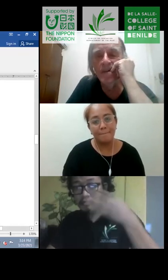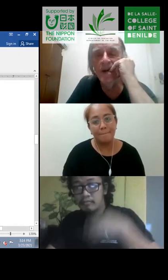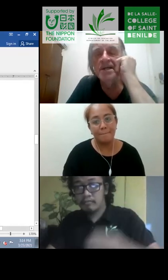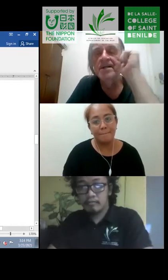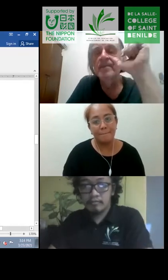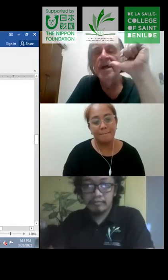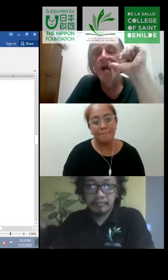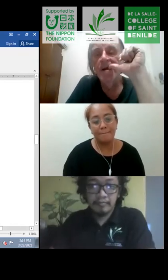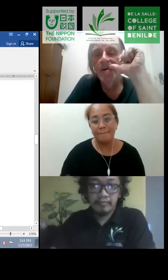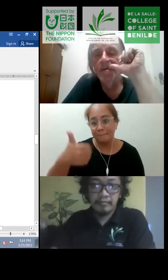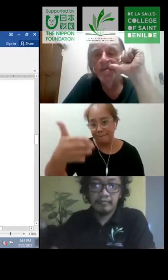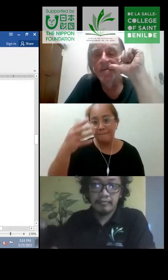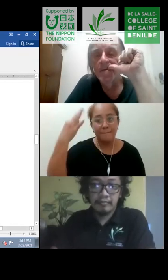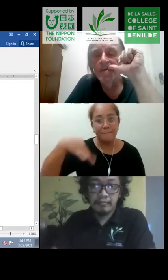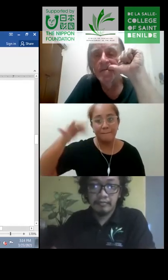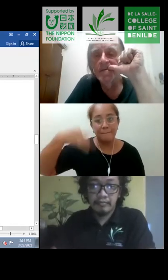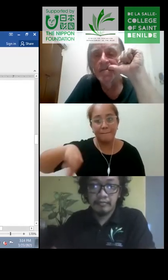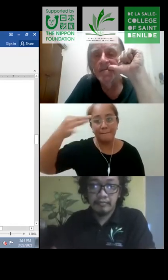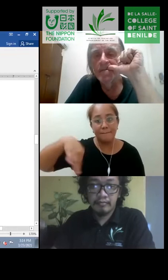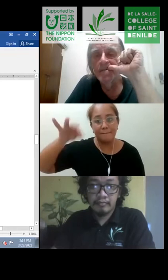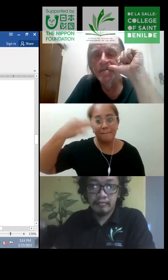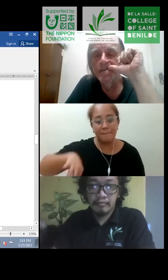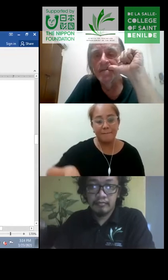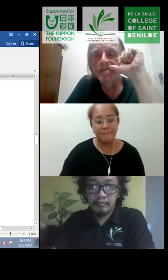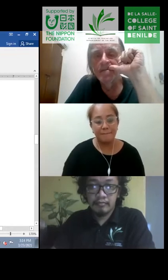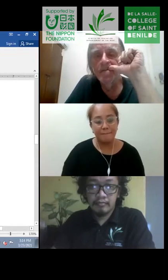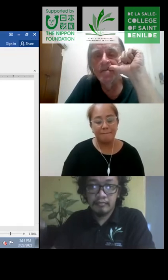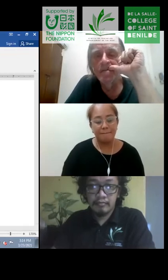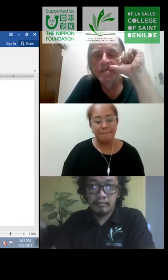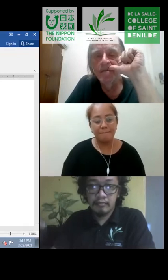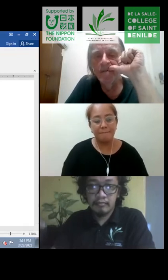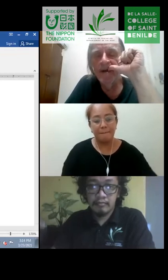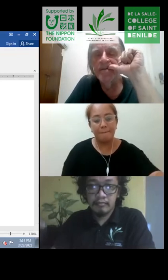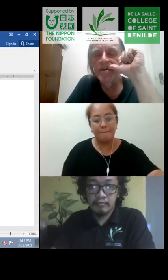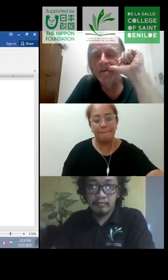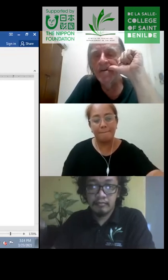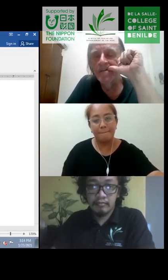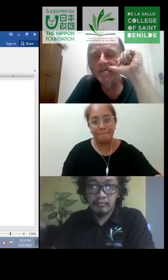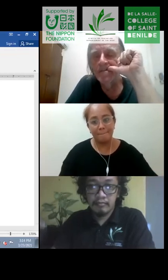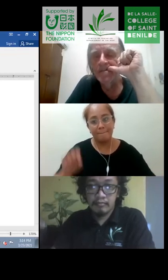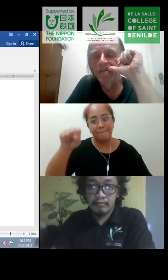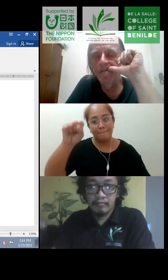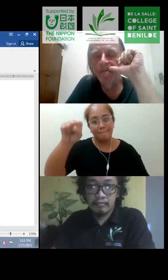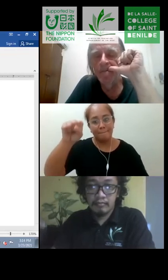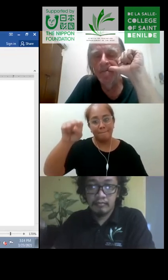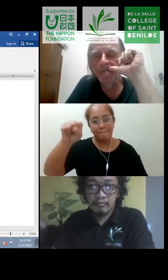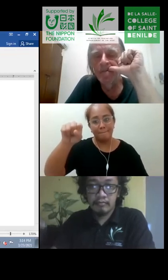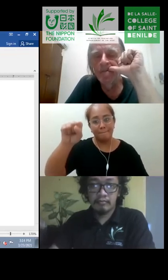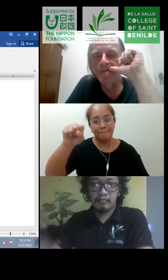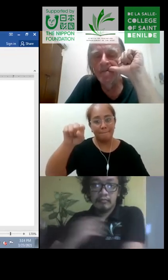Yes, Ming. So Wednesday, there's a movement. Yes. Same as